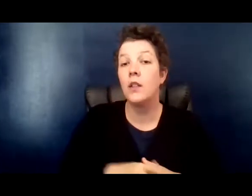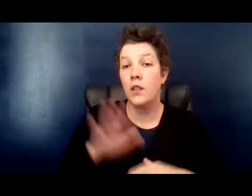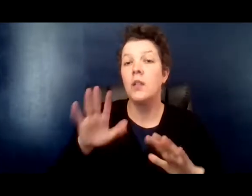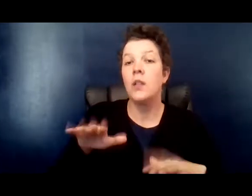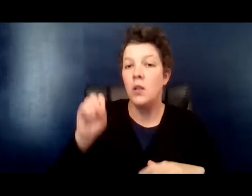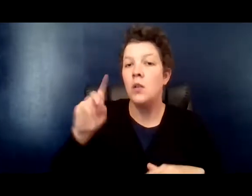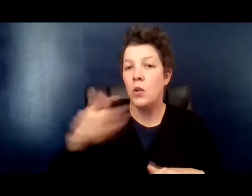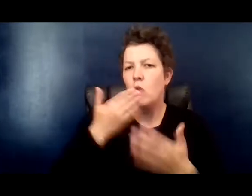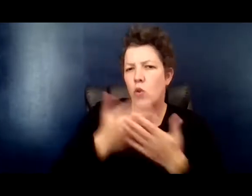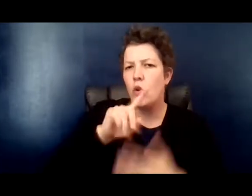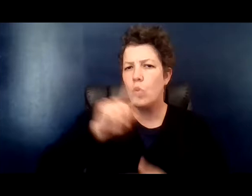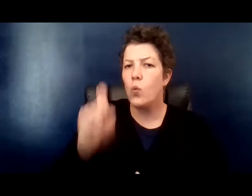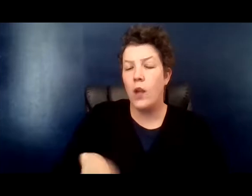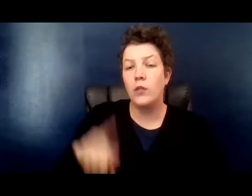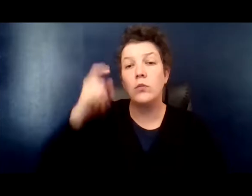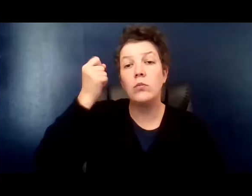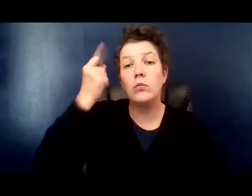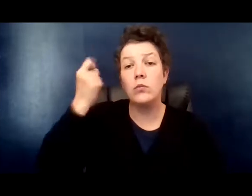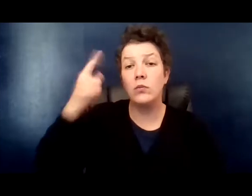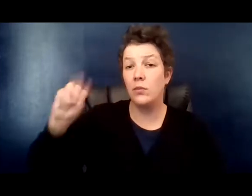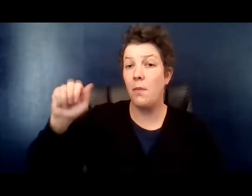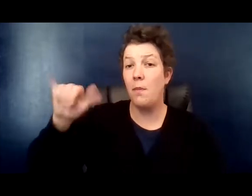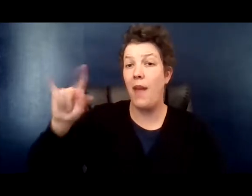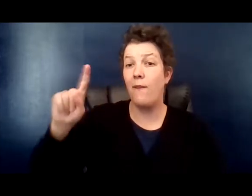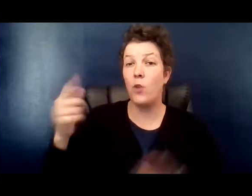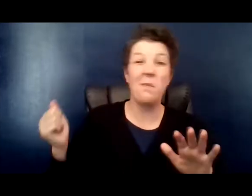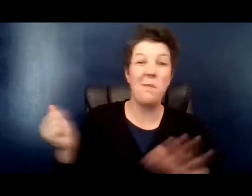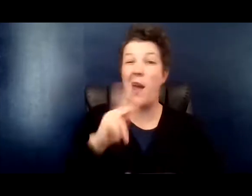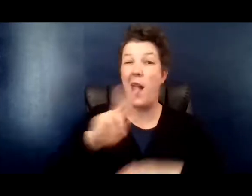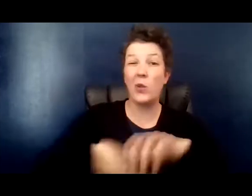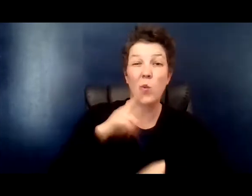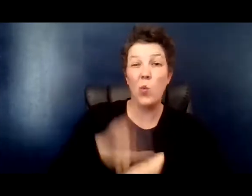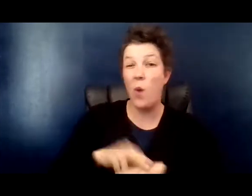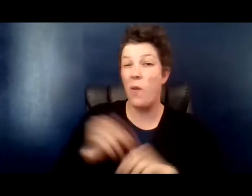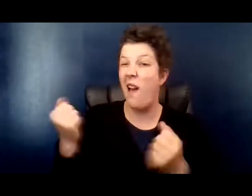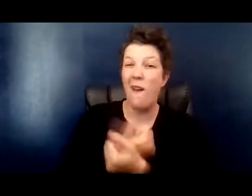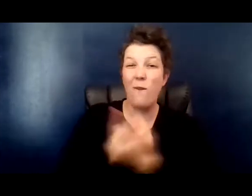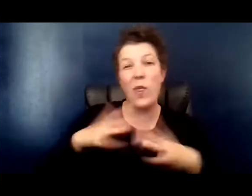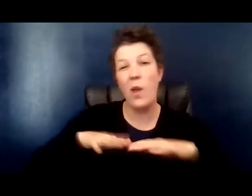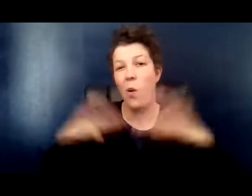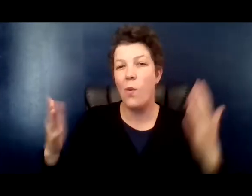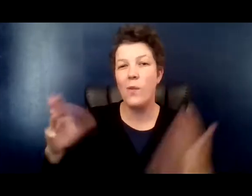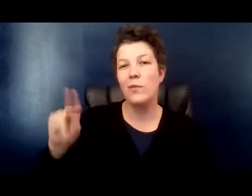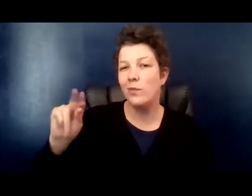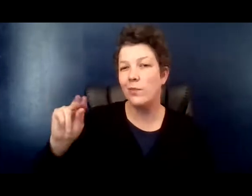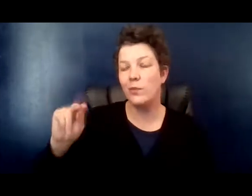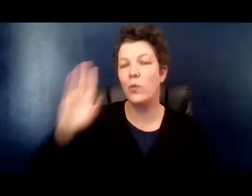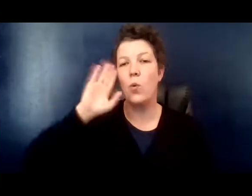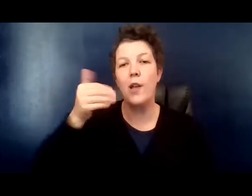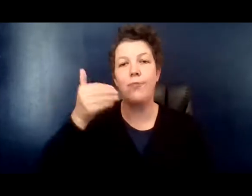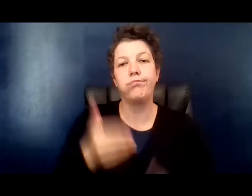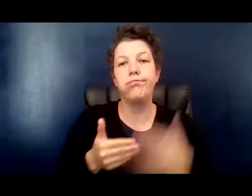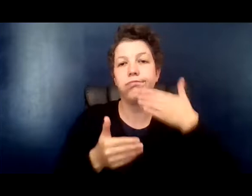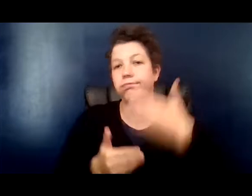that everything's just going to go back to normal, right? We're going to go through this in phases. What we're doing is in consult with the governor's